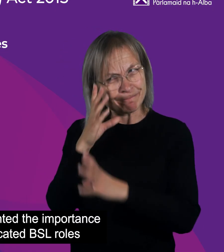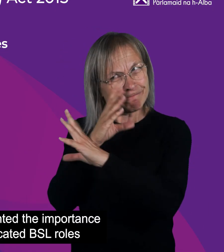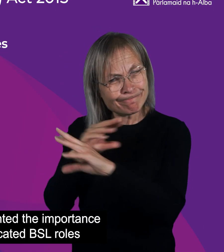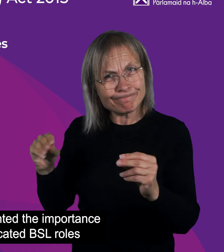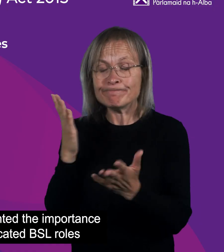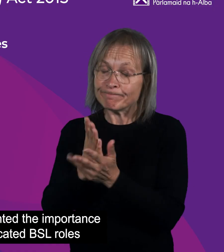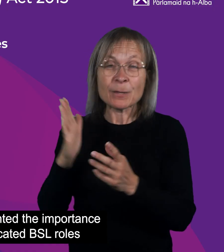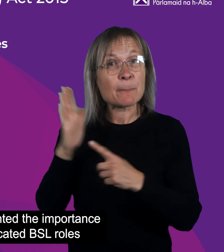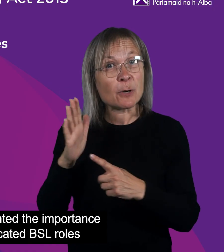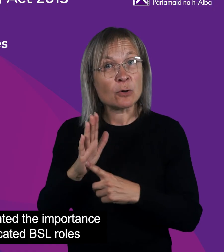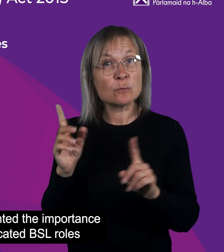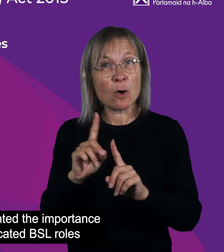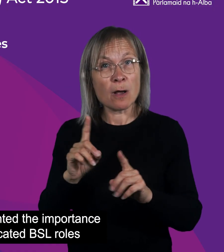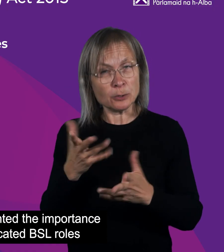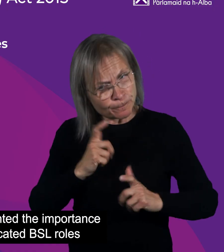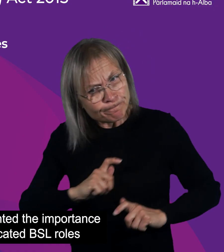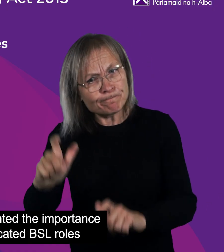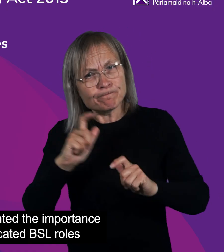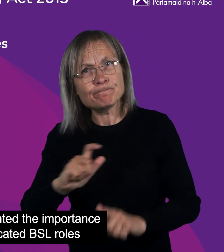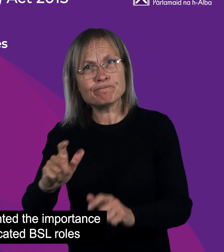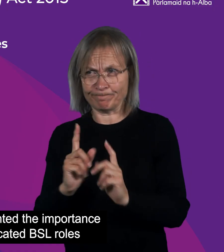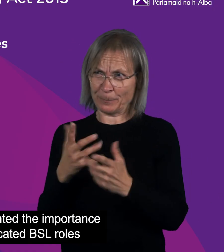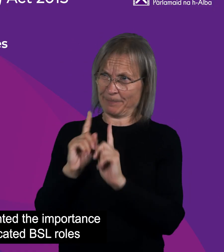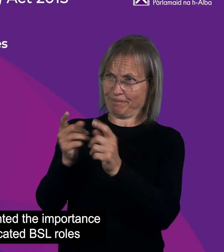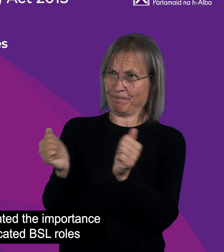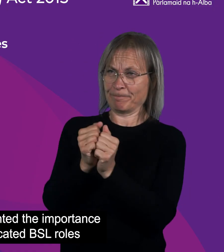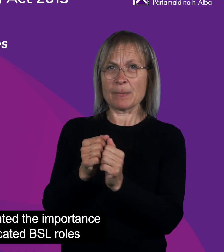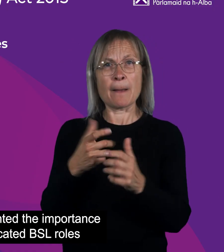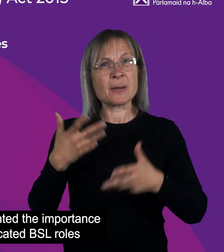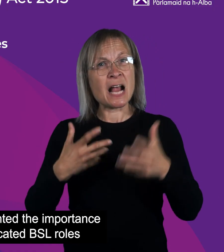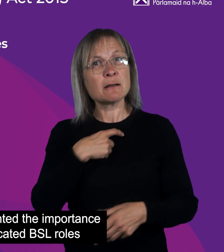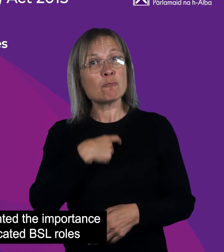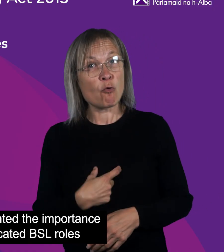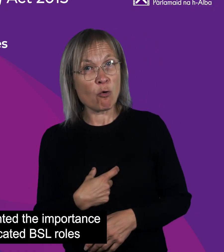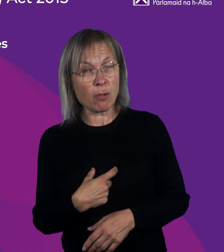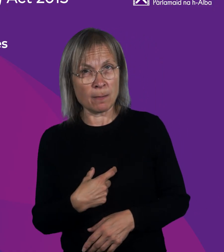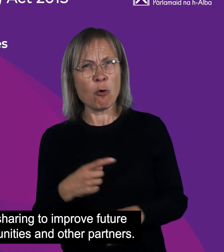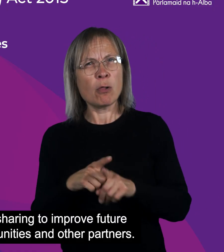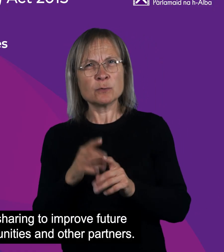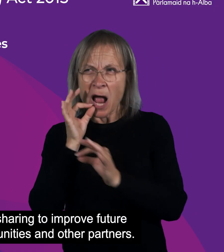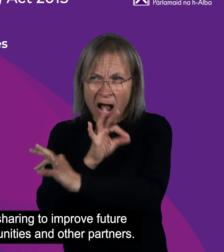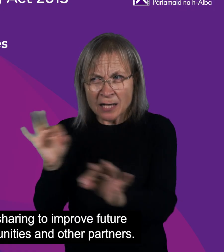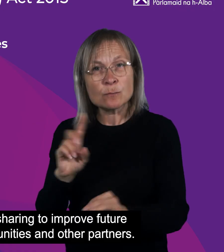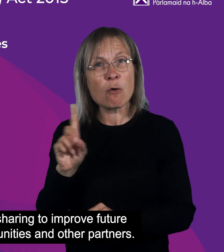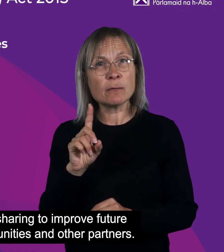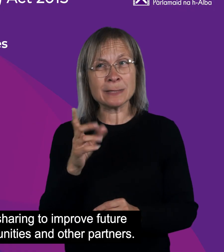The committee highlighted the importance of maintaining dedicated BSL roles and called for best practice sharing to improve